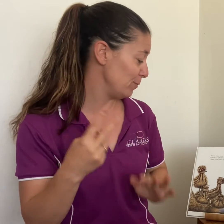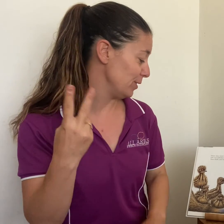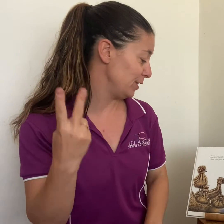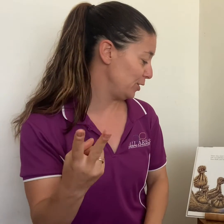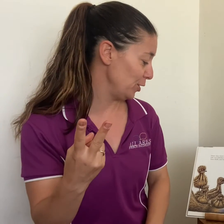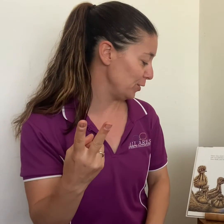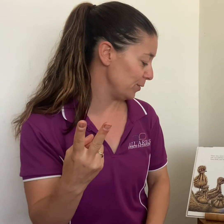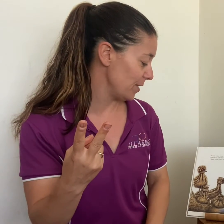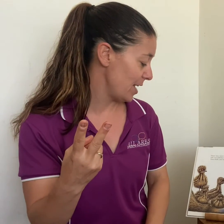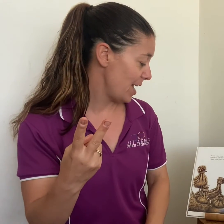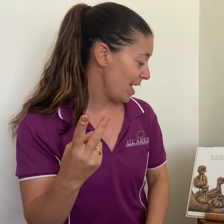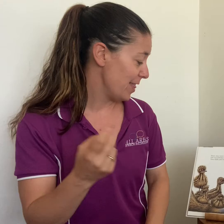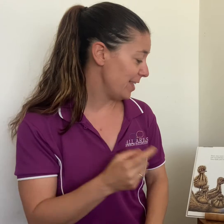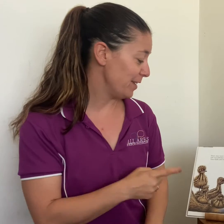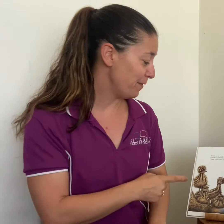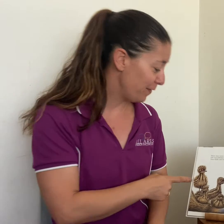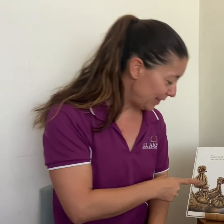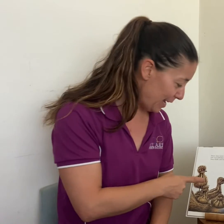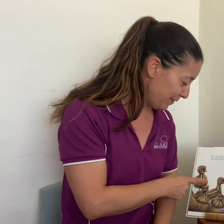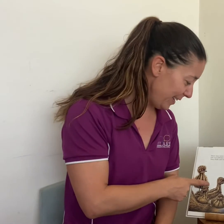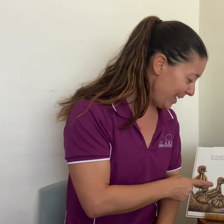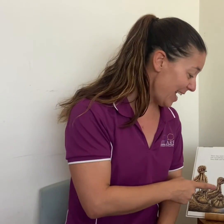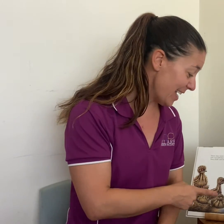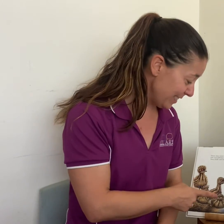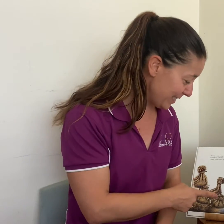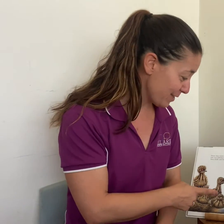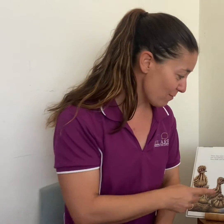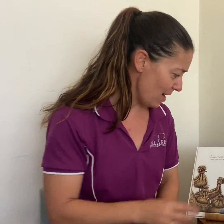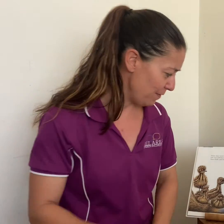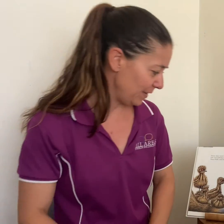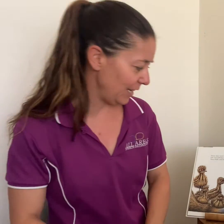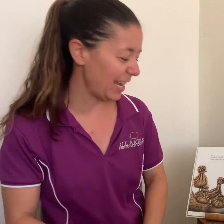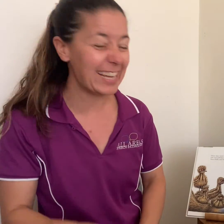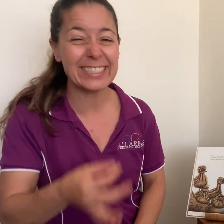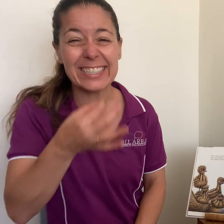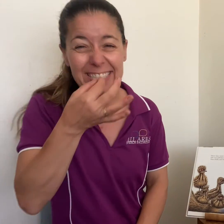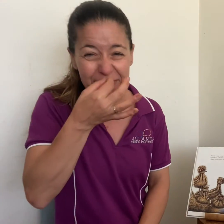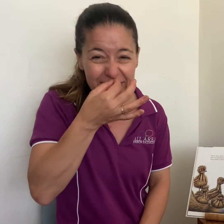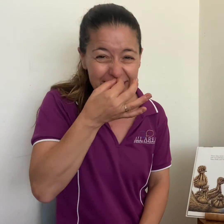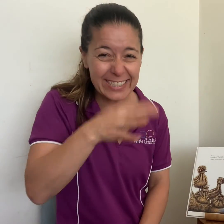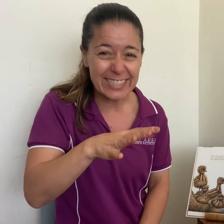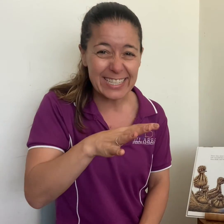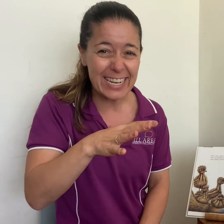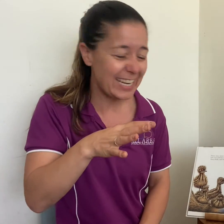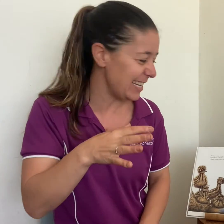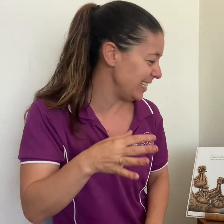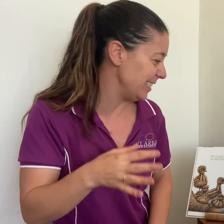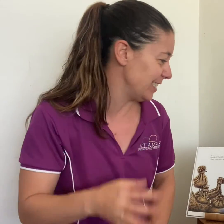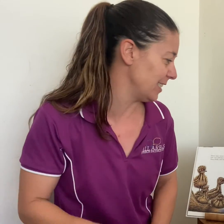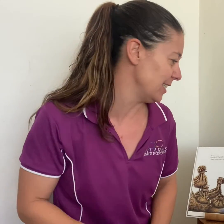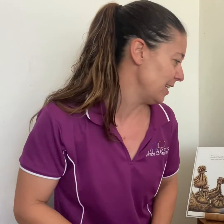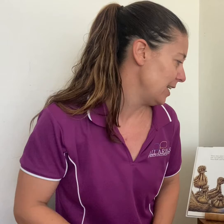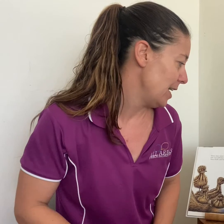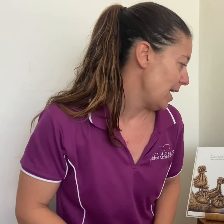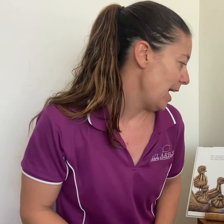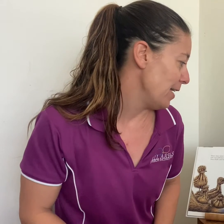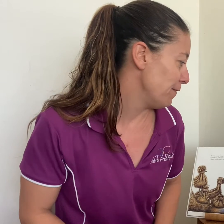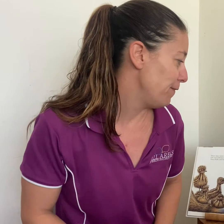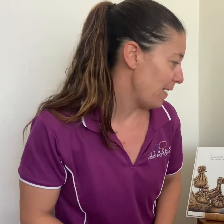was 2. Then Fluffy and Scruffy and Sniffly Sneeze. And Fatty